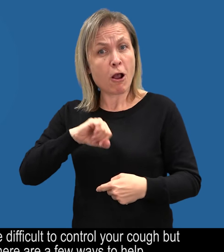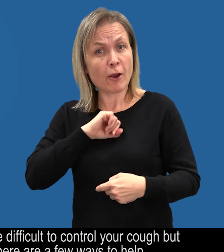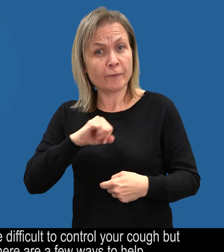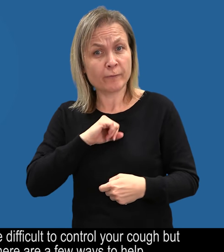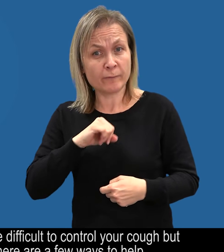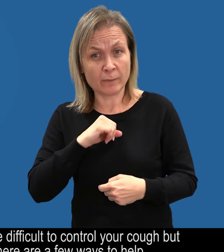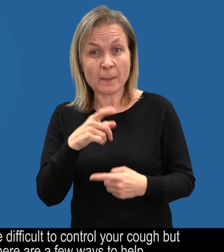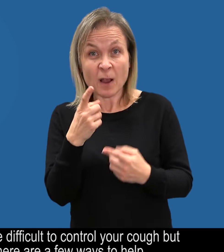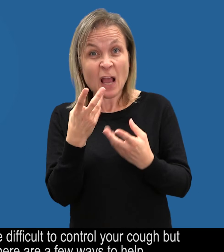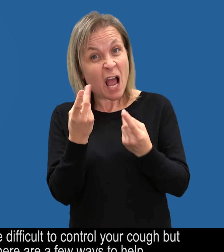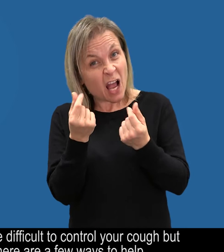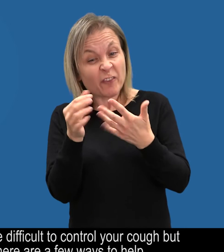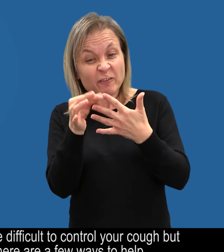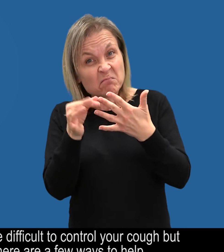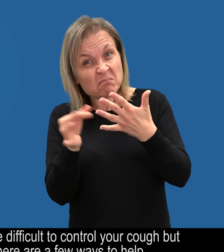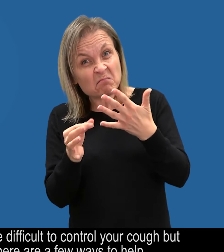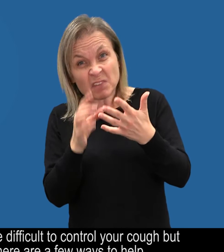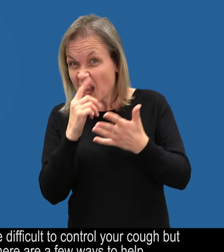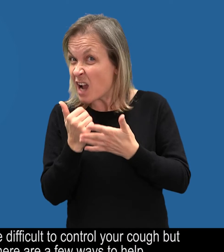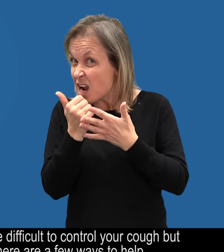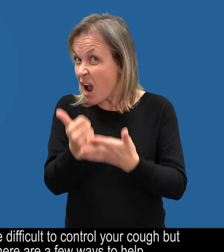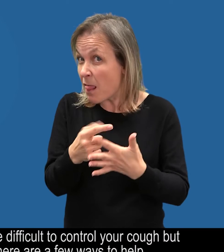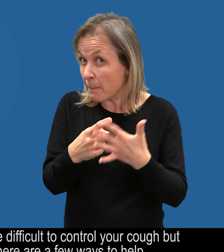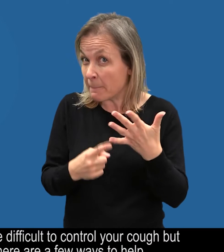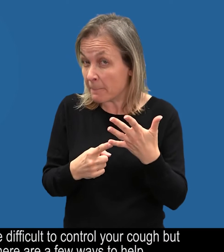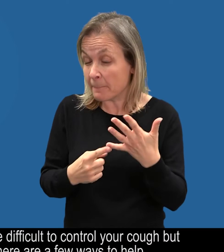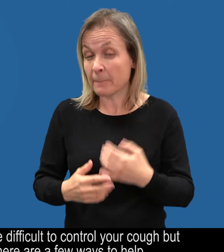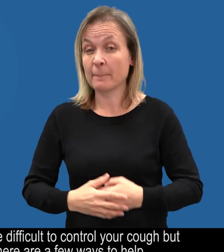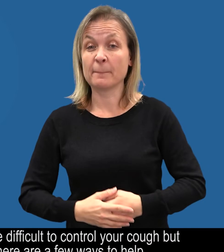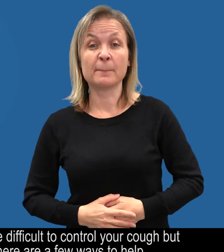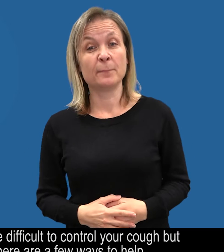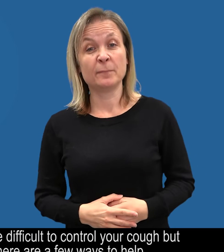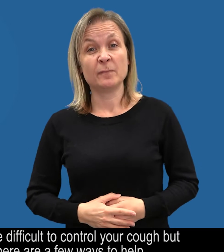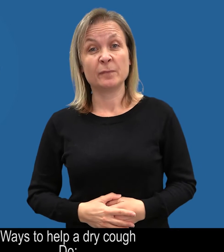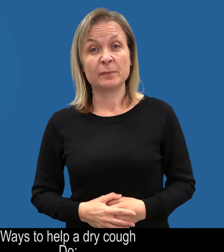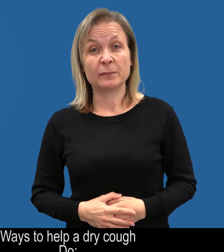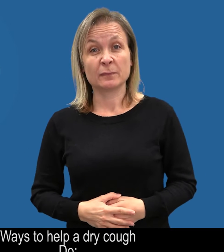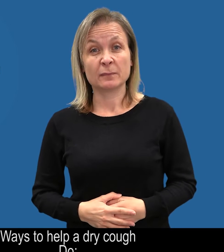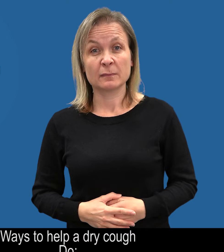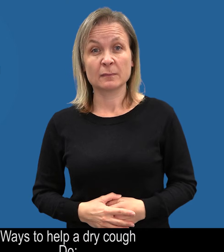It can be difficult to control your cough, but there are a few ways to help.